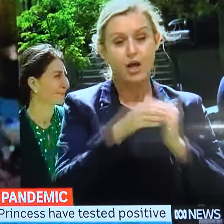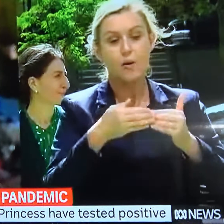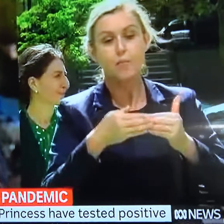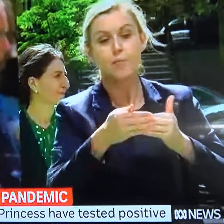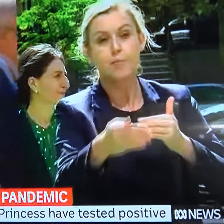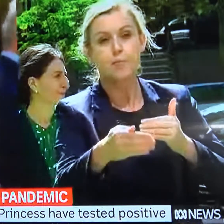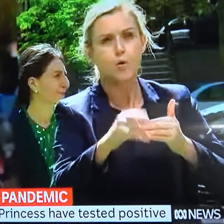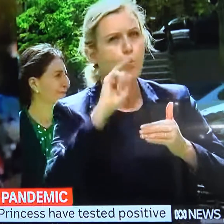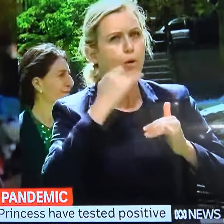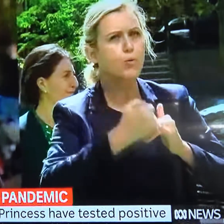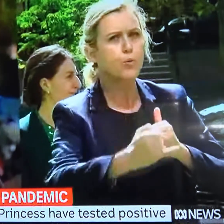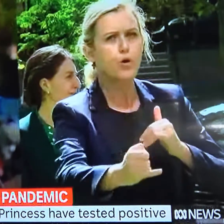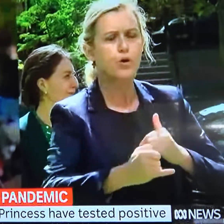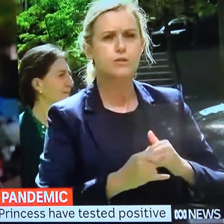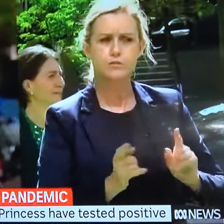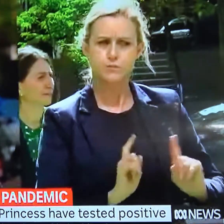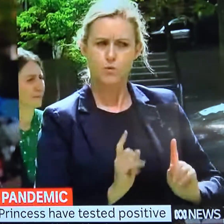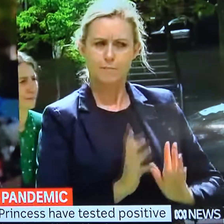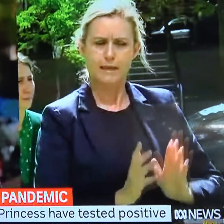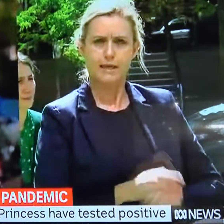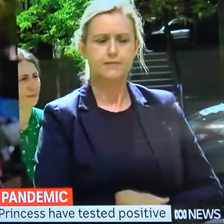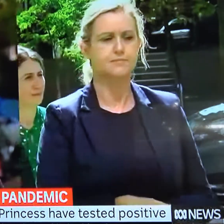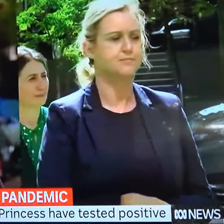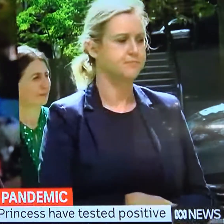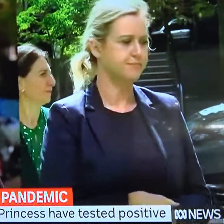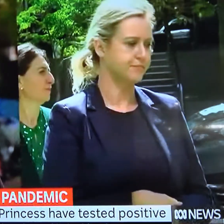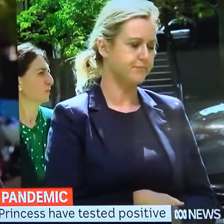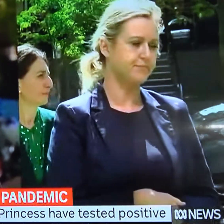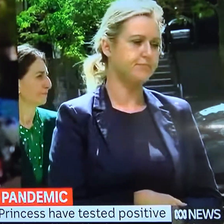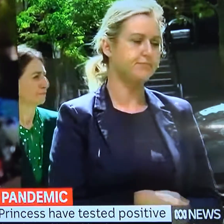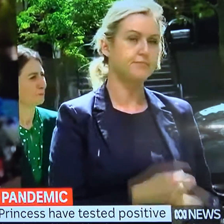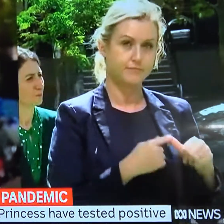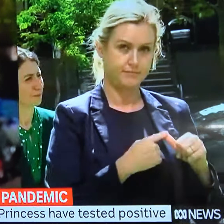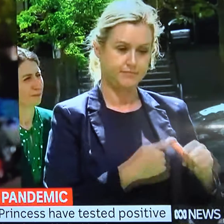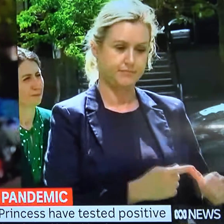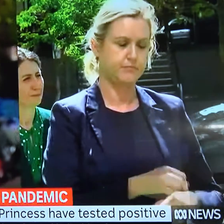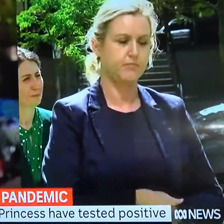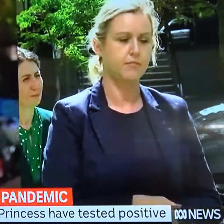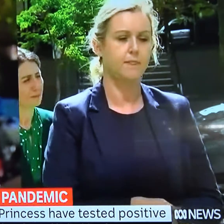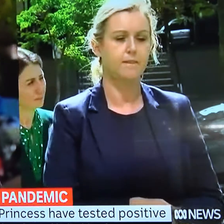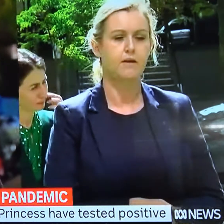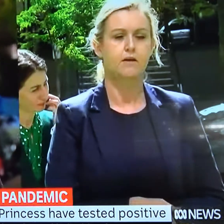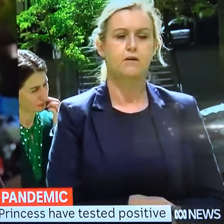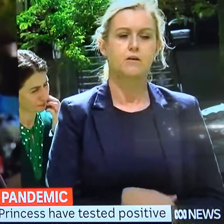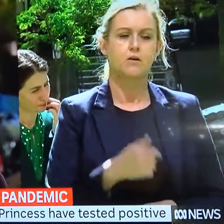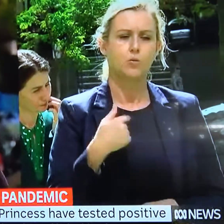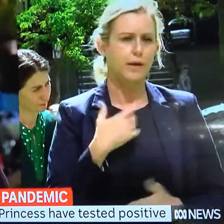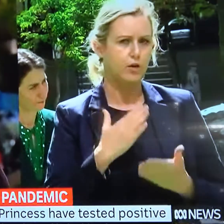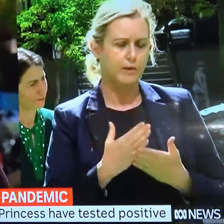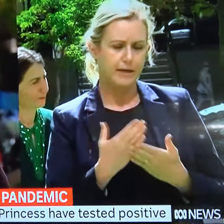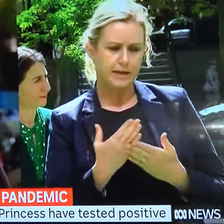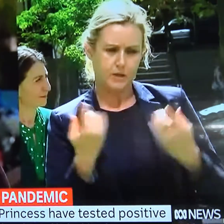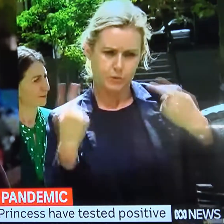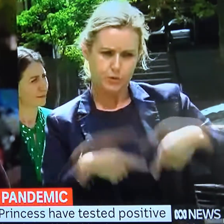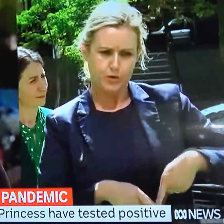How we navigate our way through the COVID is a point where obviously we're considering at this point. We understand